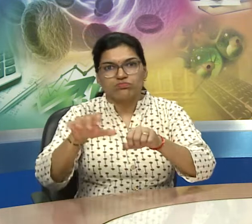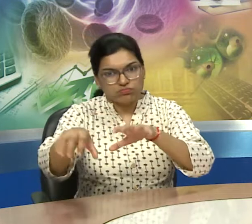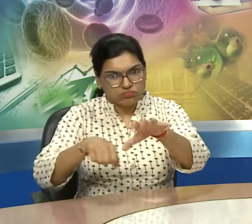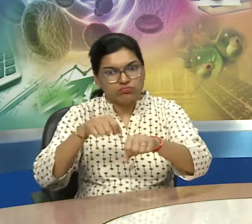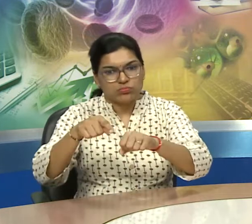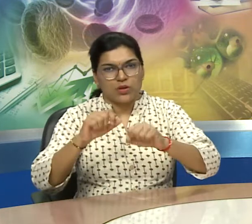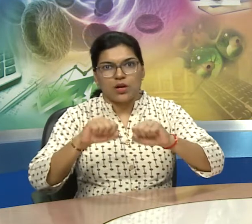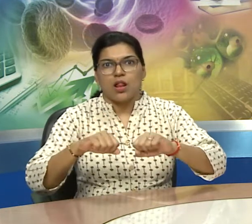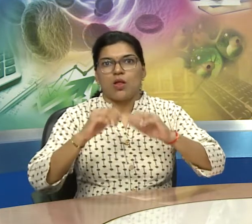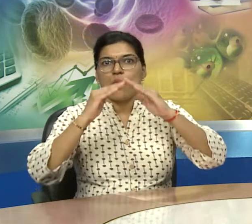place.